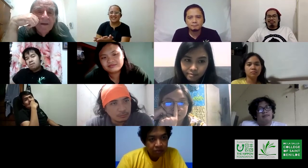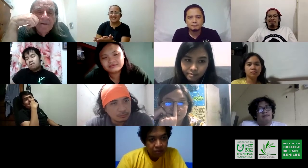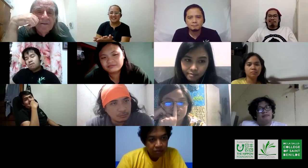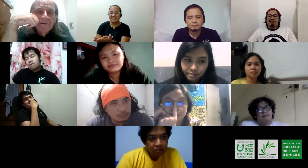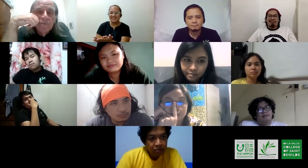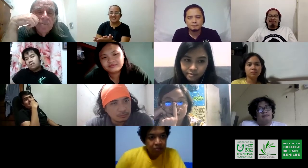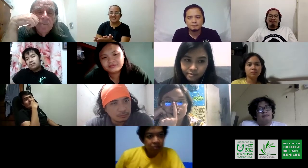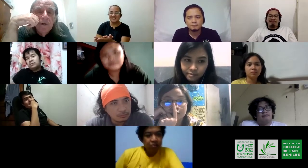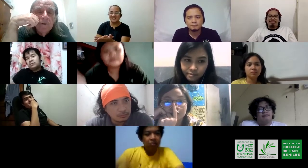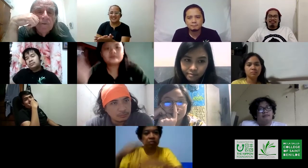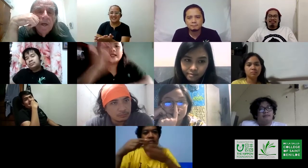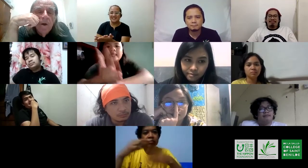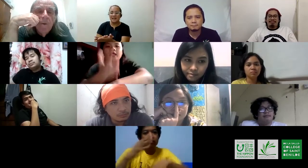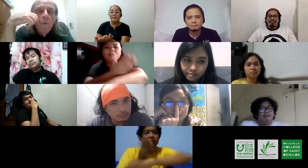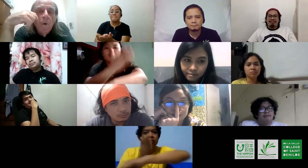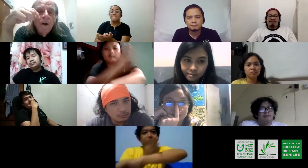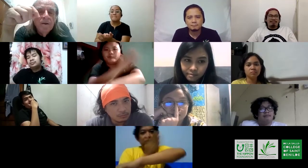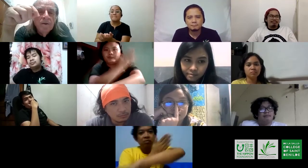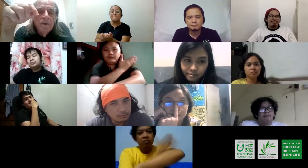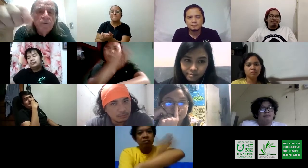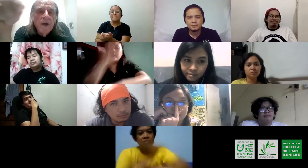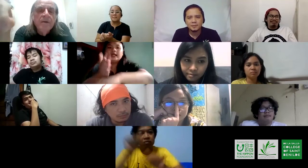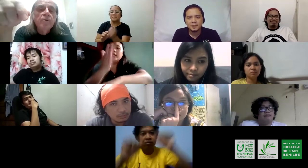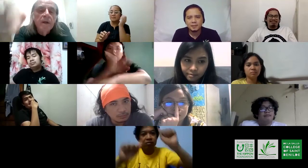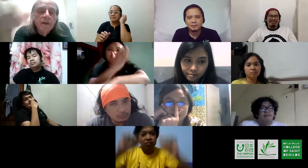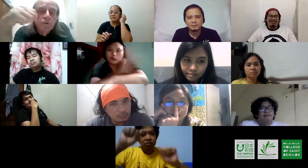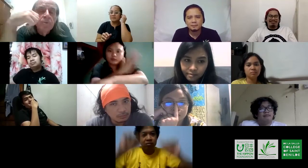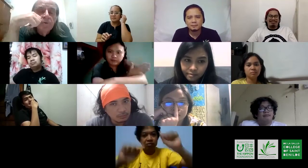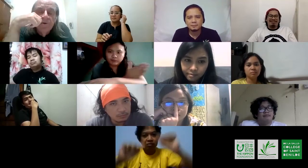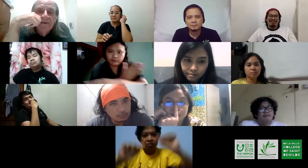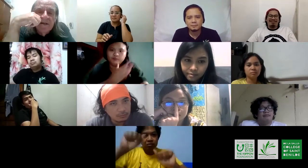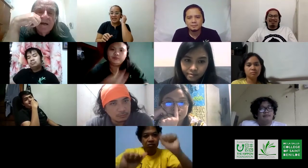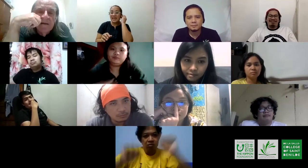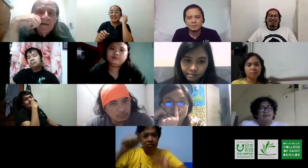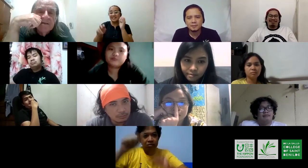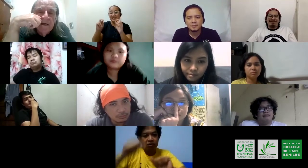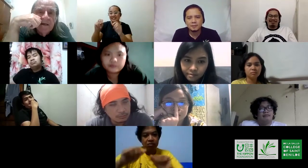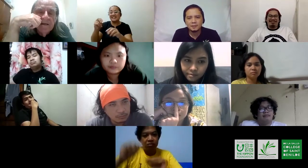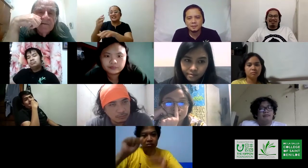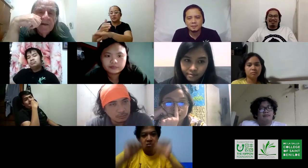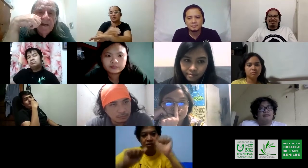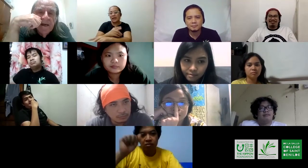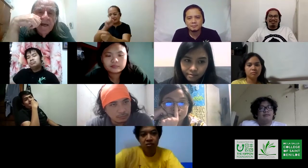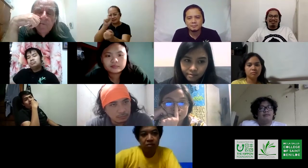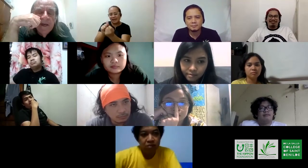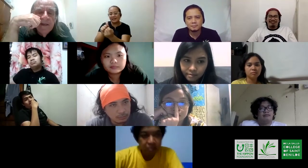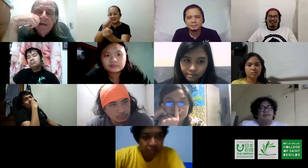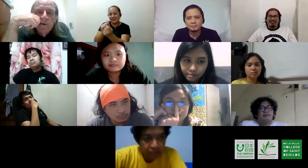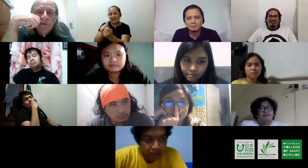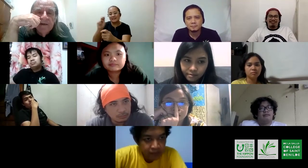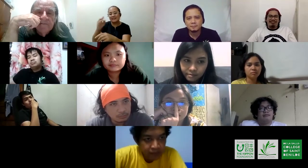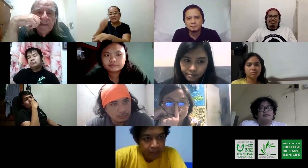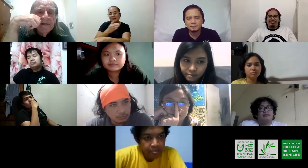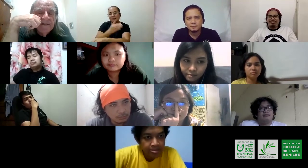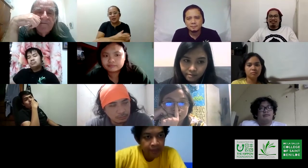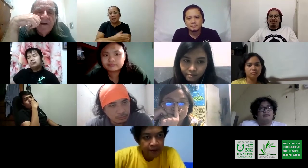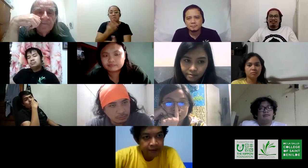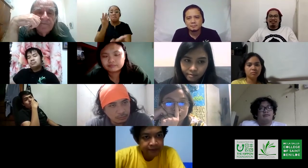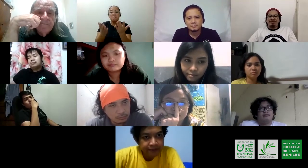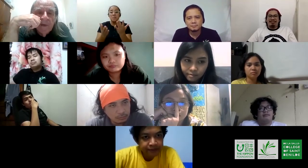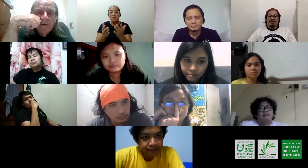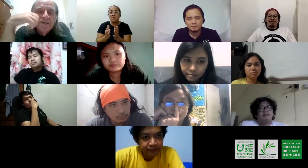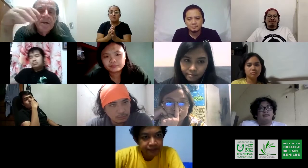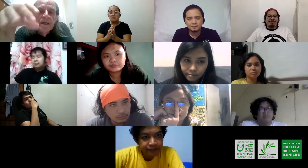Okay, it's, you know, you're trying to improve, exactly. And you may not agree, and that's